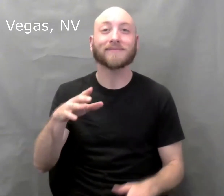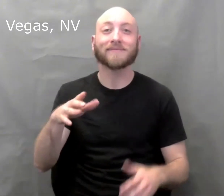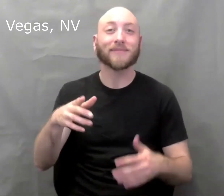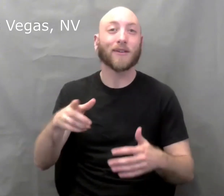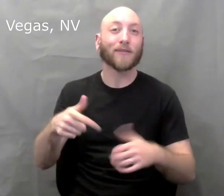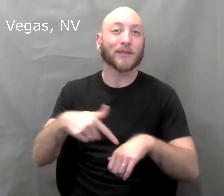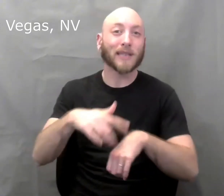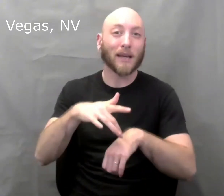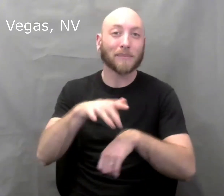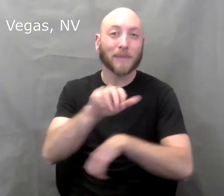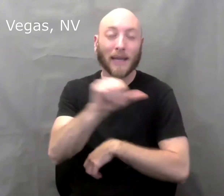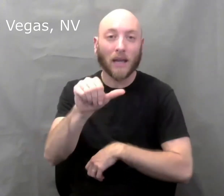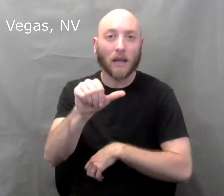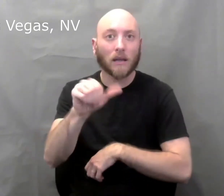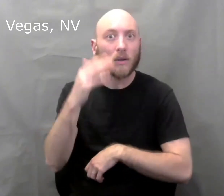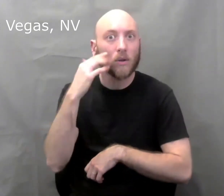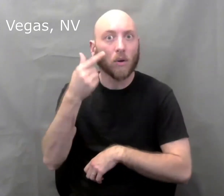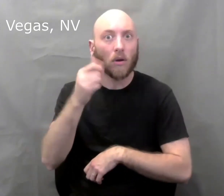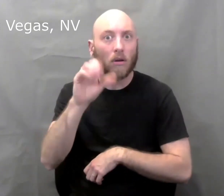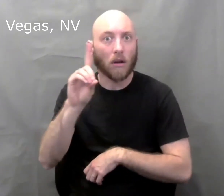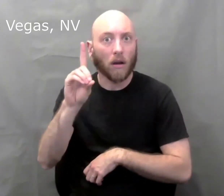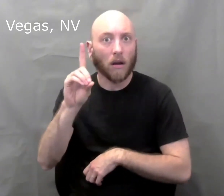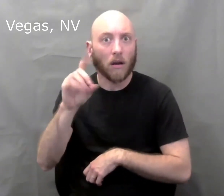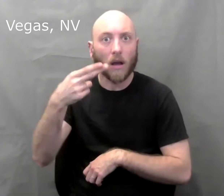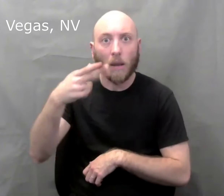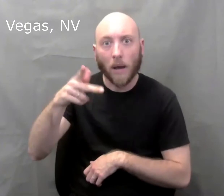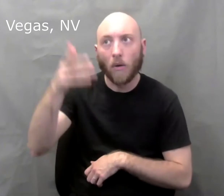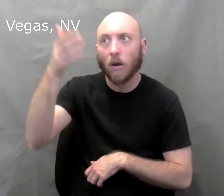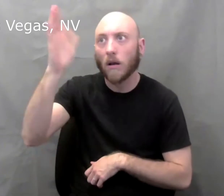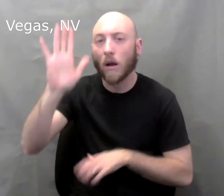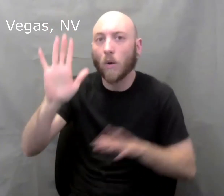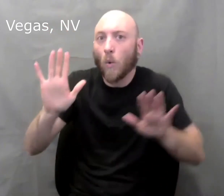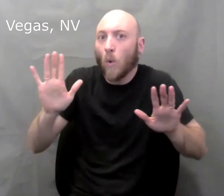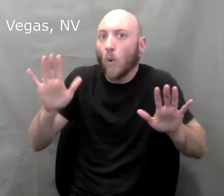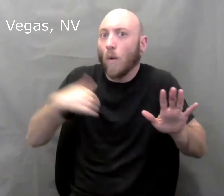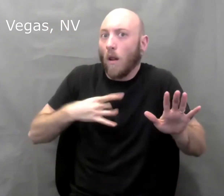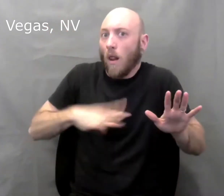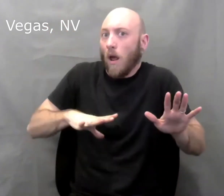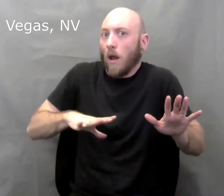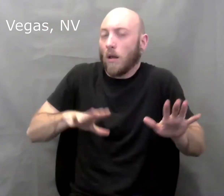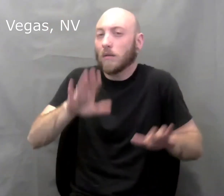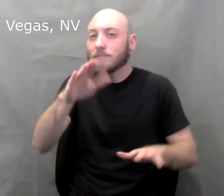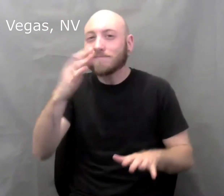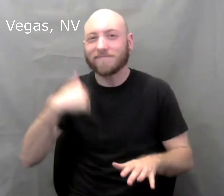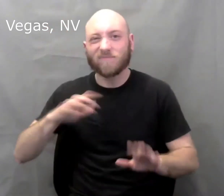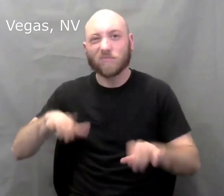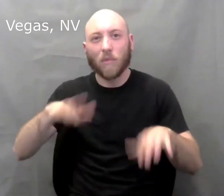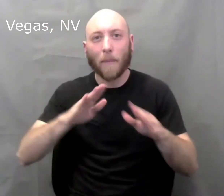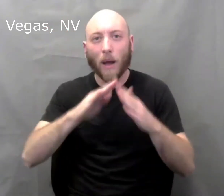of God and a higher power. I was raised in a household where God was real, but